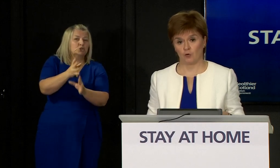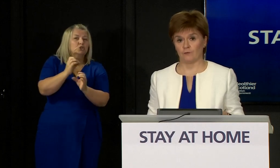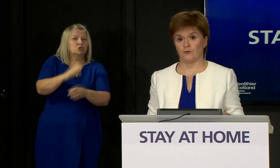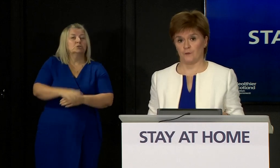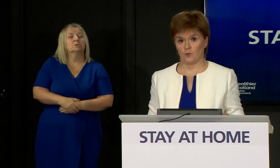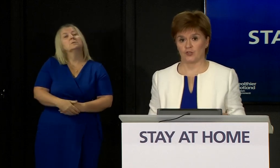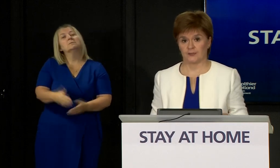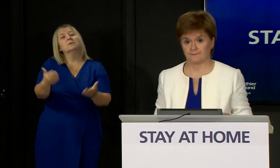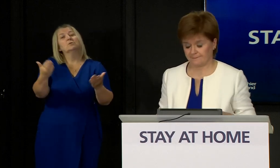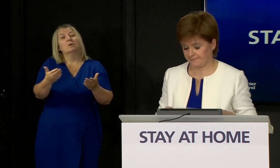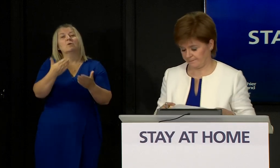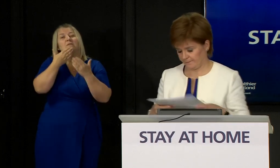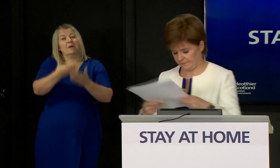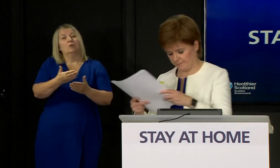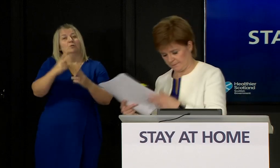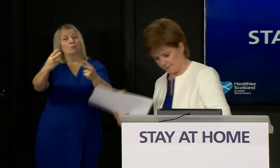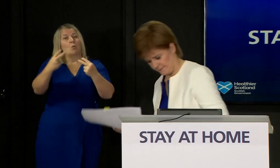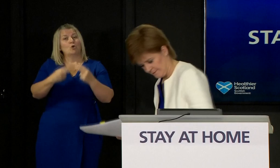thank you to all of you for watching